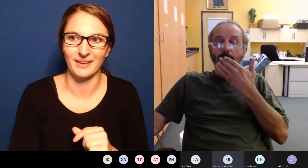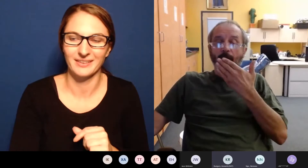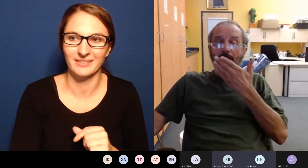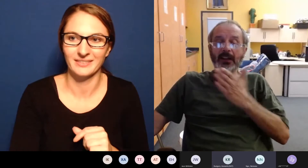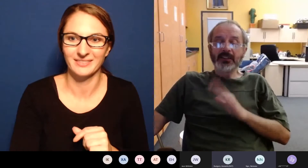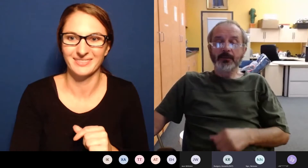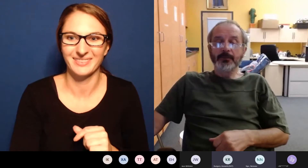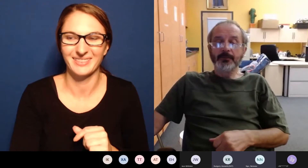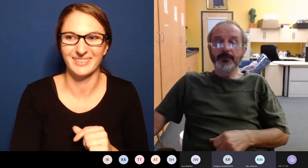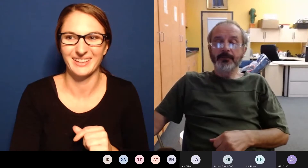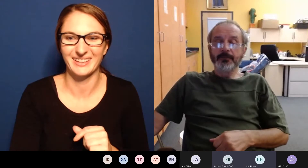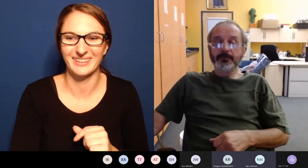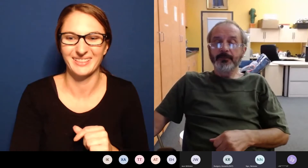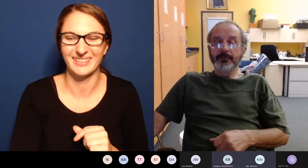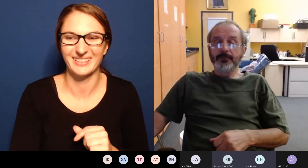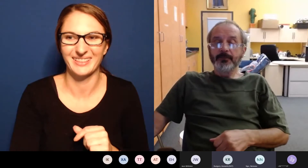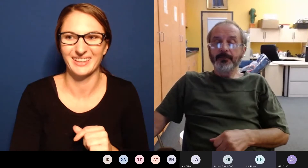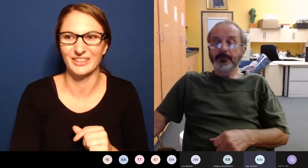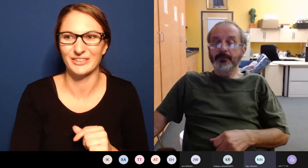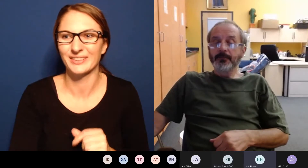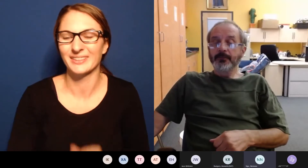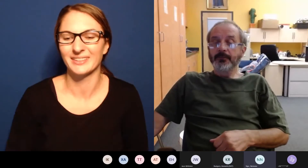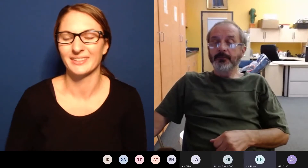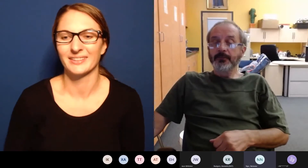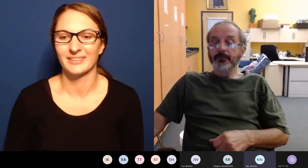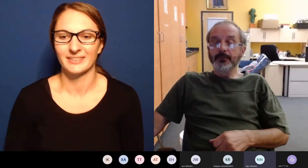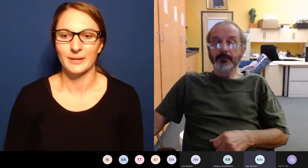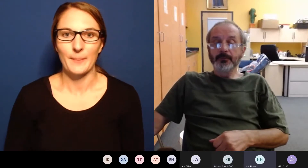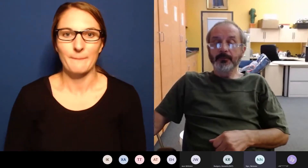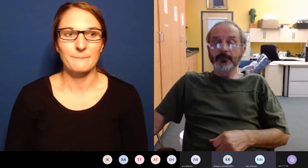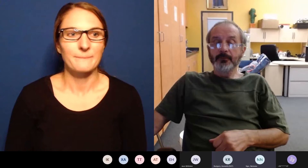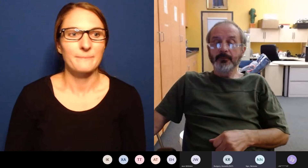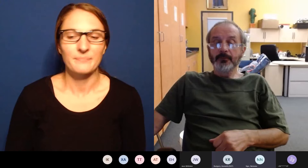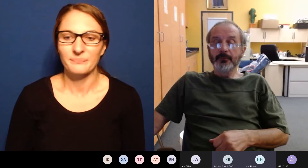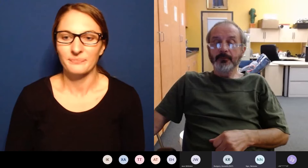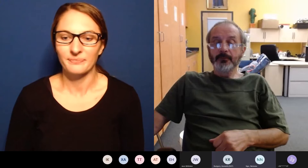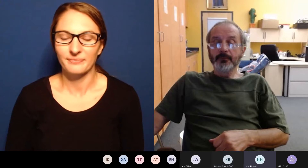Sorry about that. Okay, no worries, no worries. And I believe